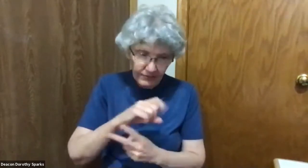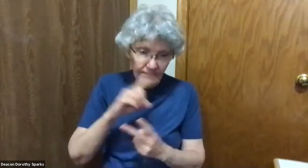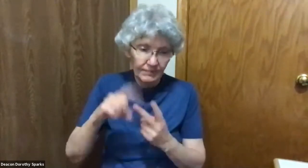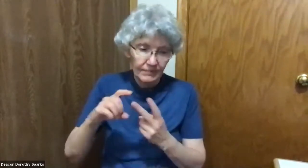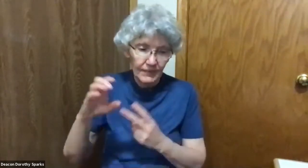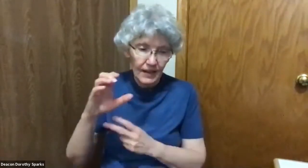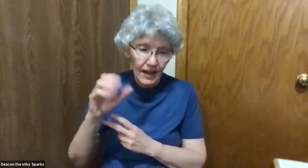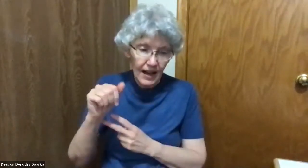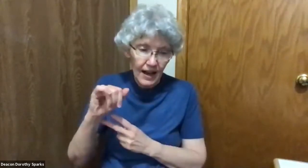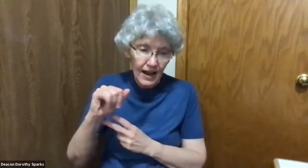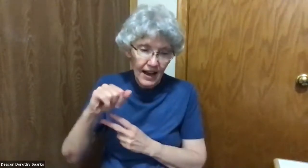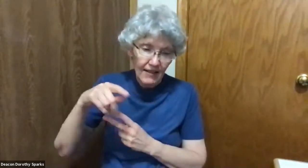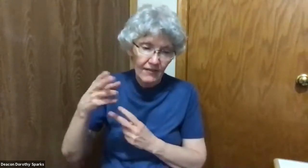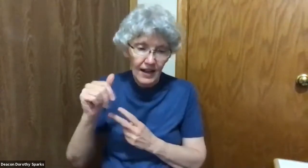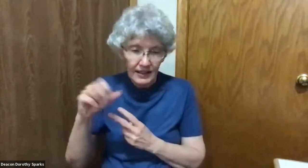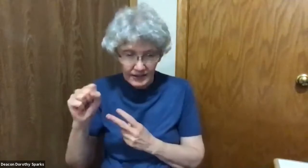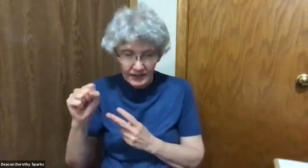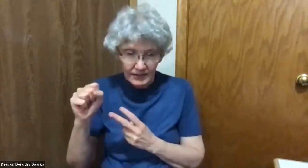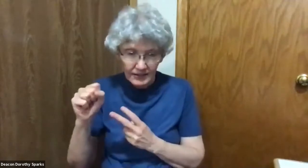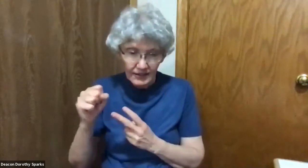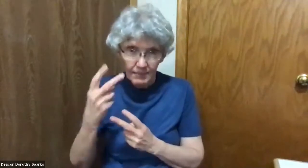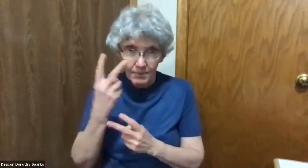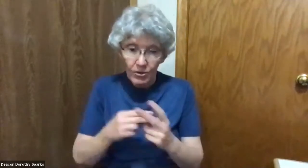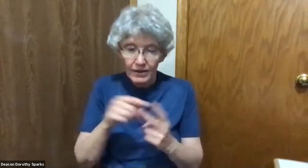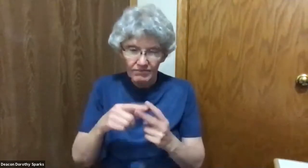was the ruler of Albany.